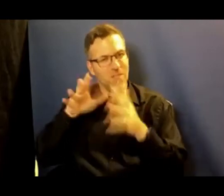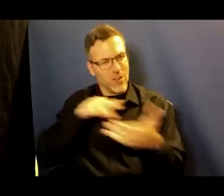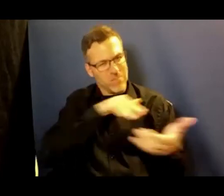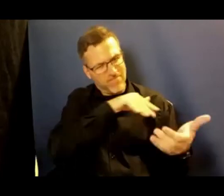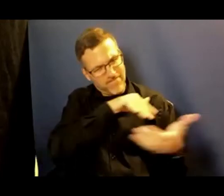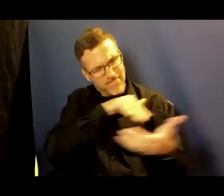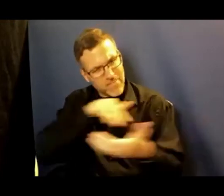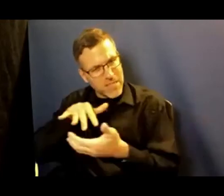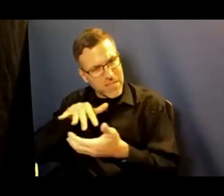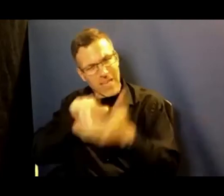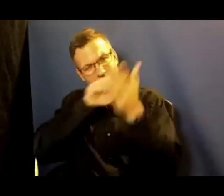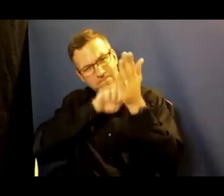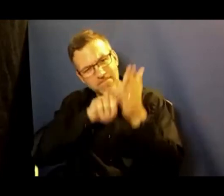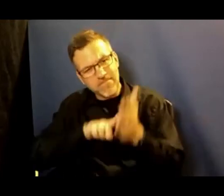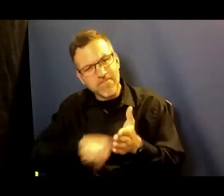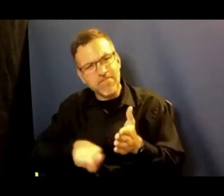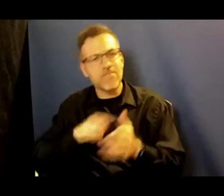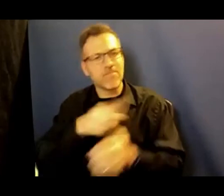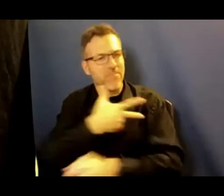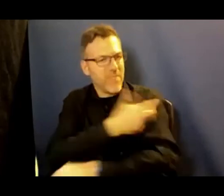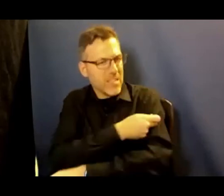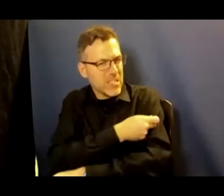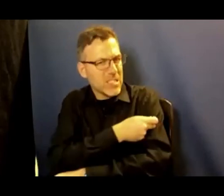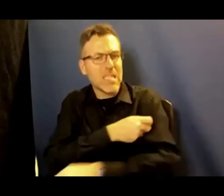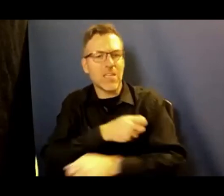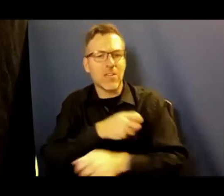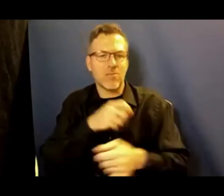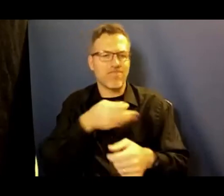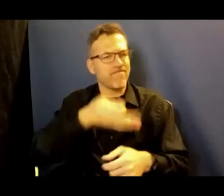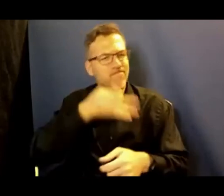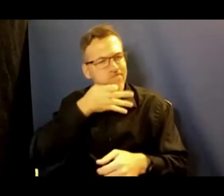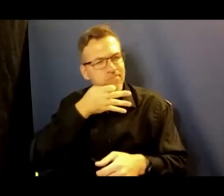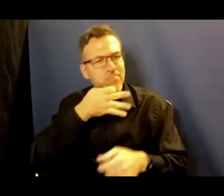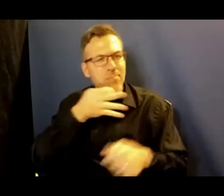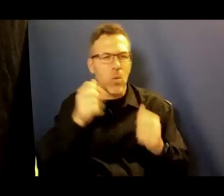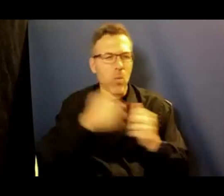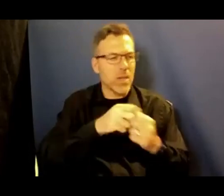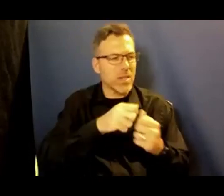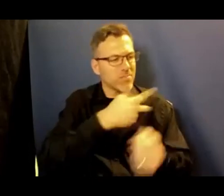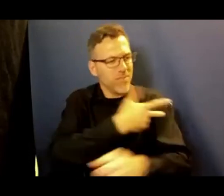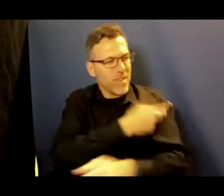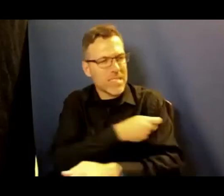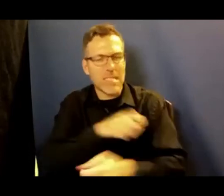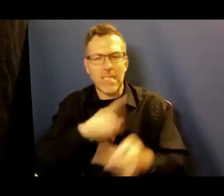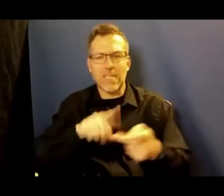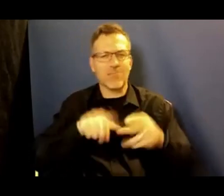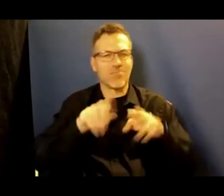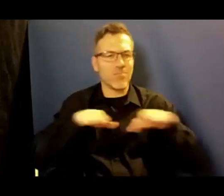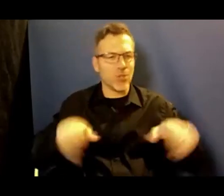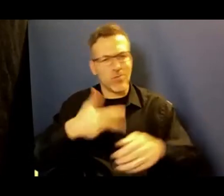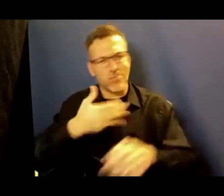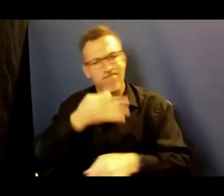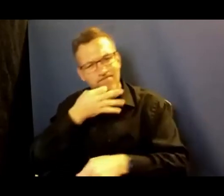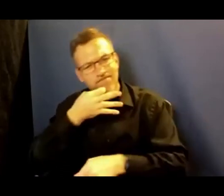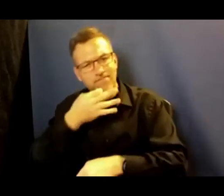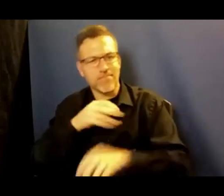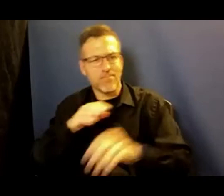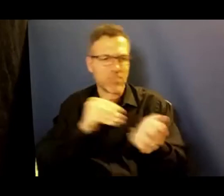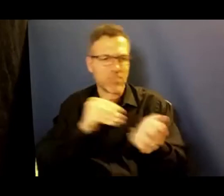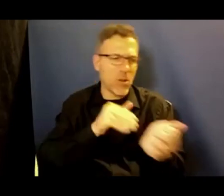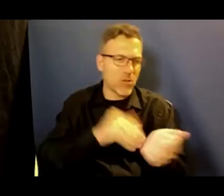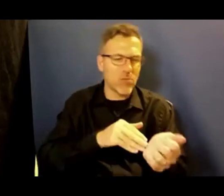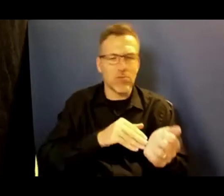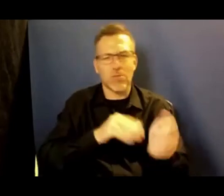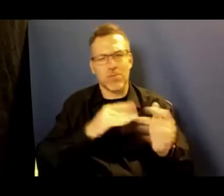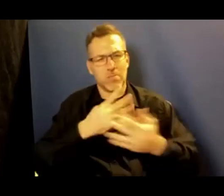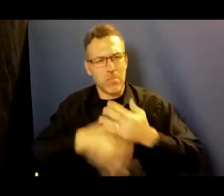in immunologists and vaccinologists and obstetricians and pediatricians and neonatologists, and they have reviewed